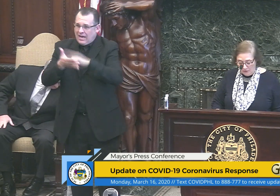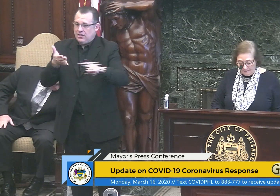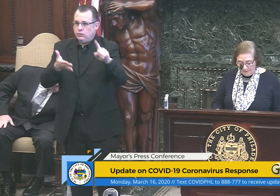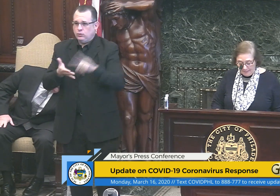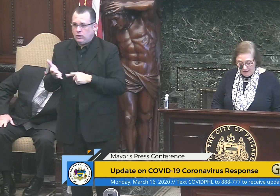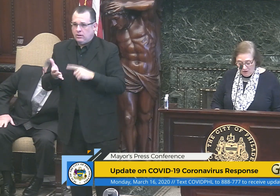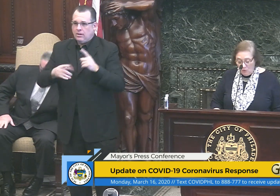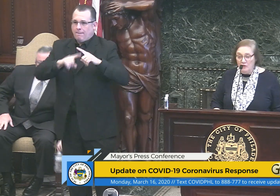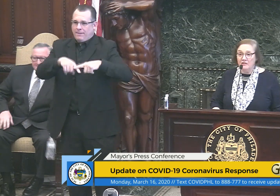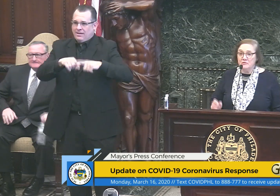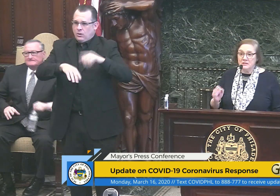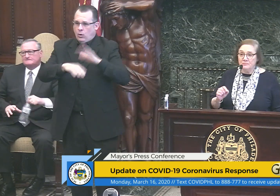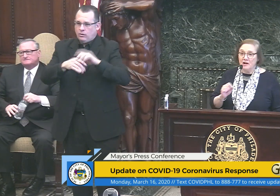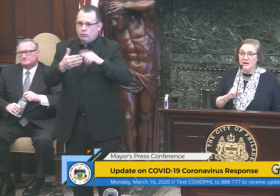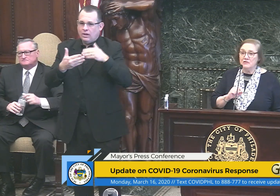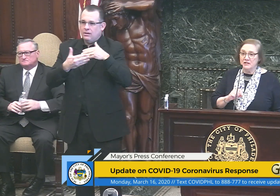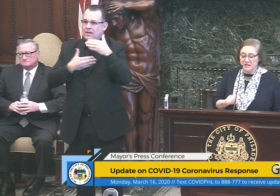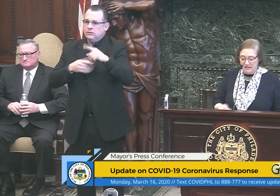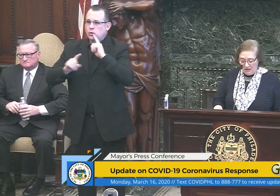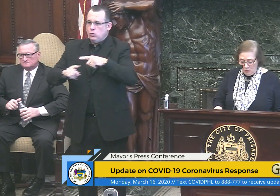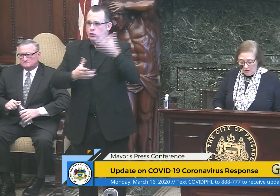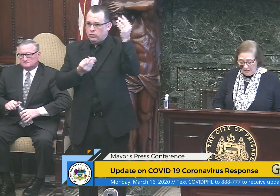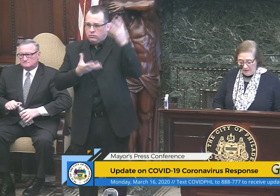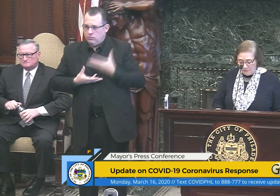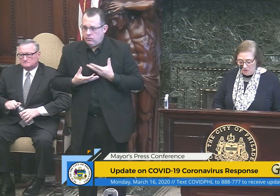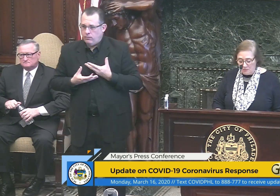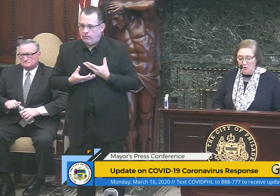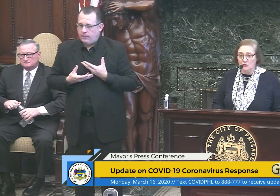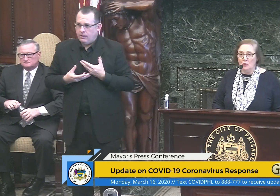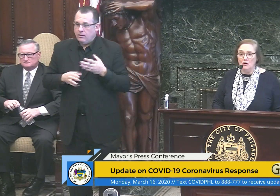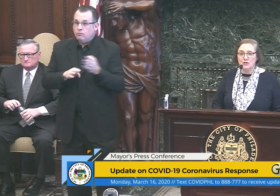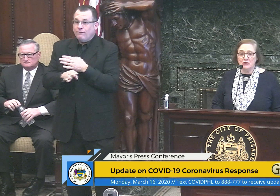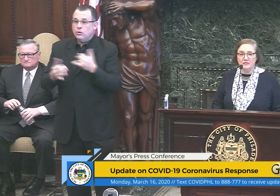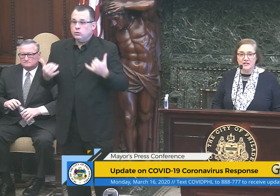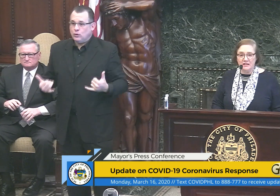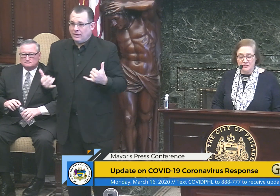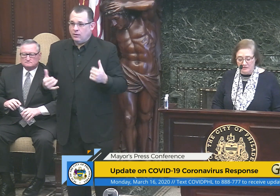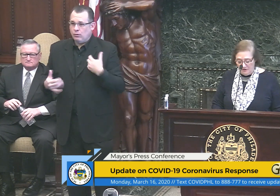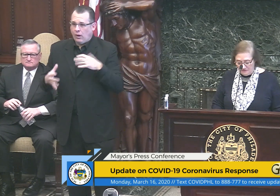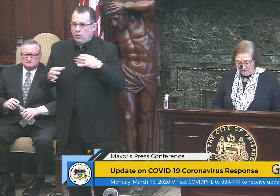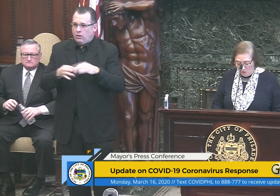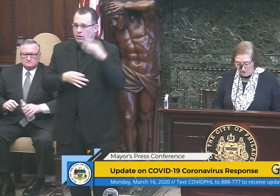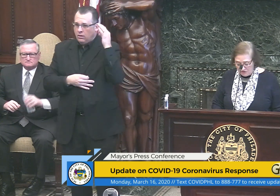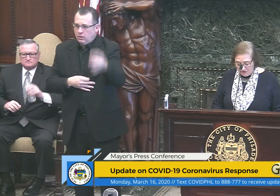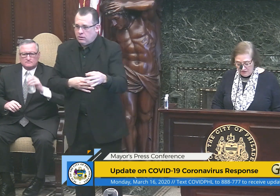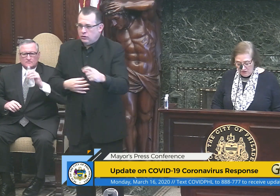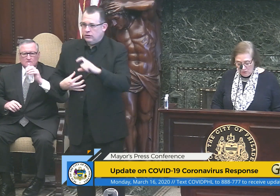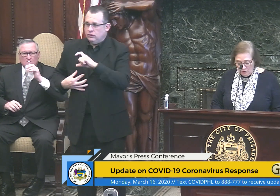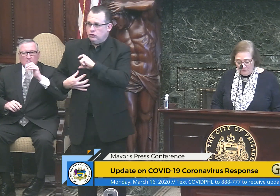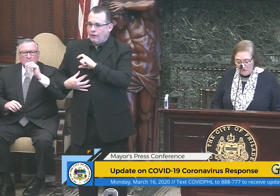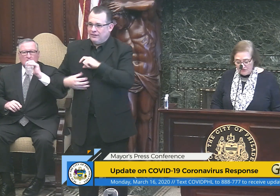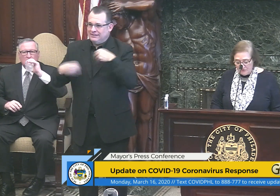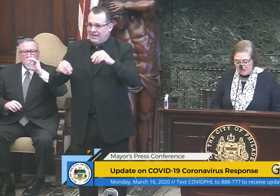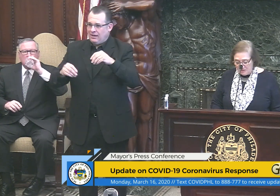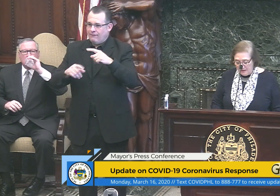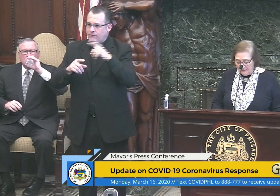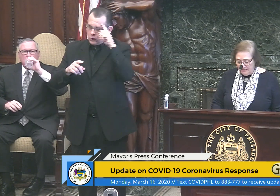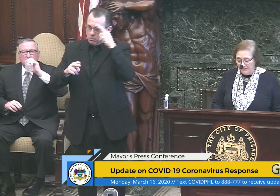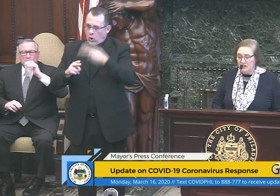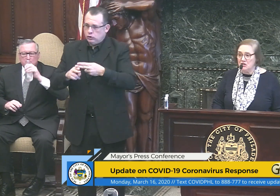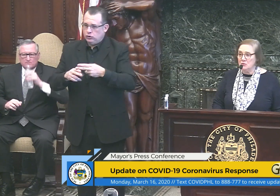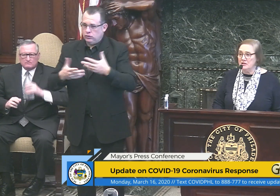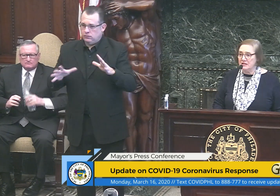of the court. Prior to this date, we had postponed all sheriff sales in the month of March. We've also